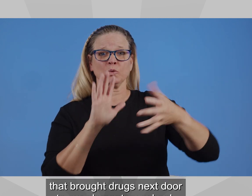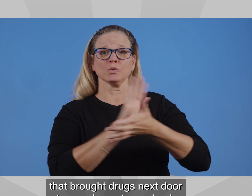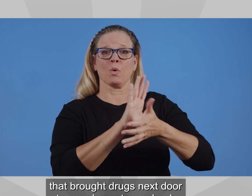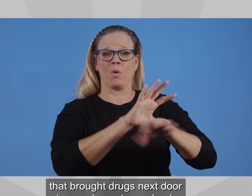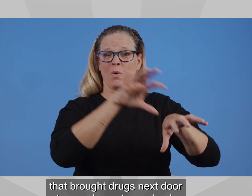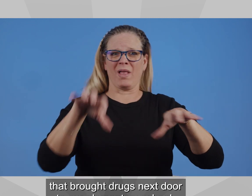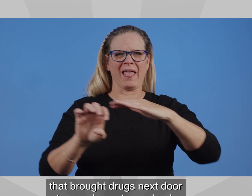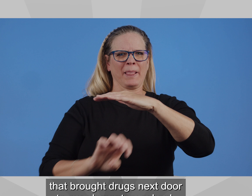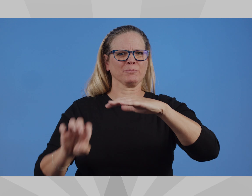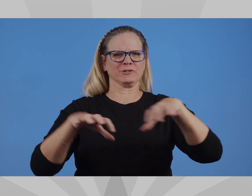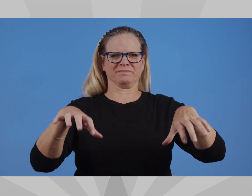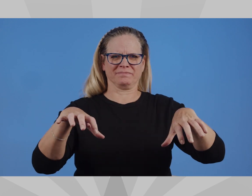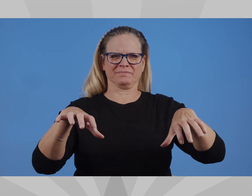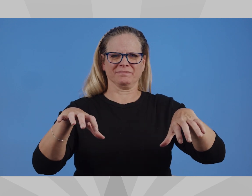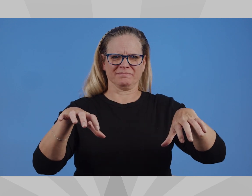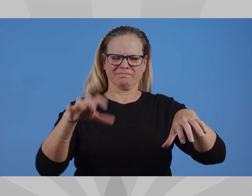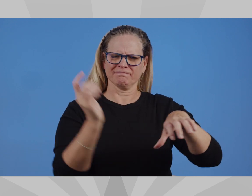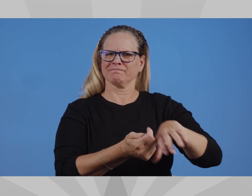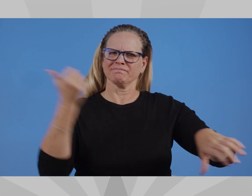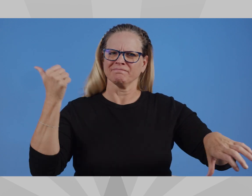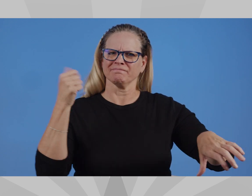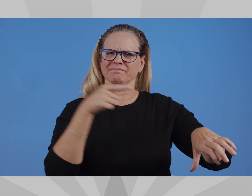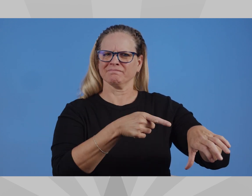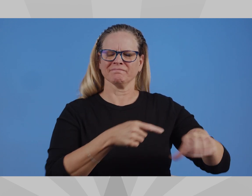to our elementary school.